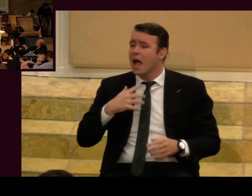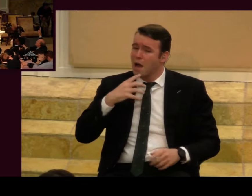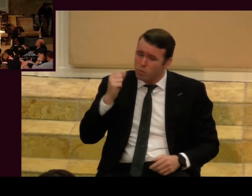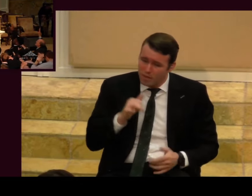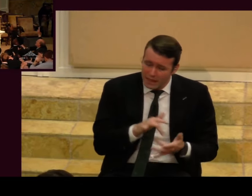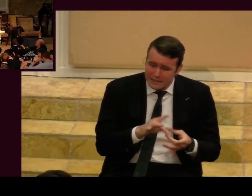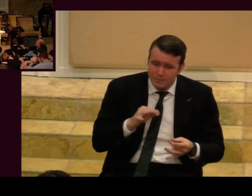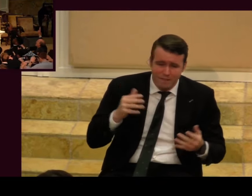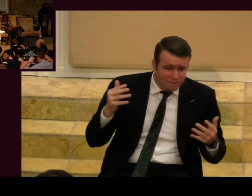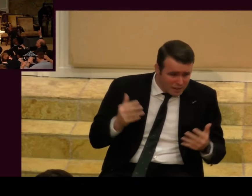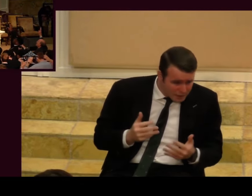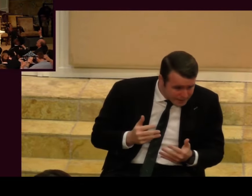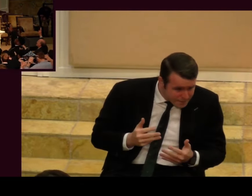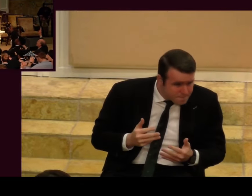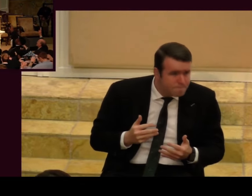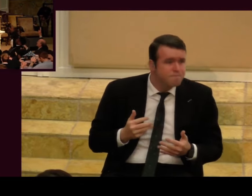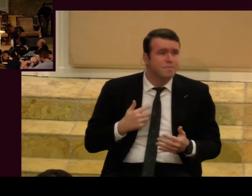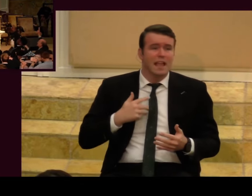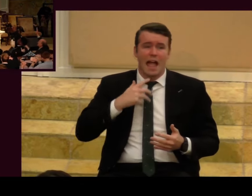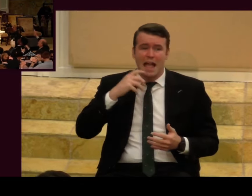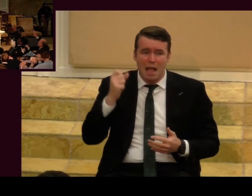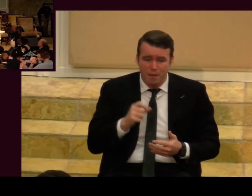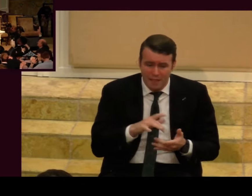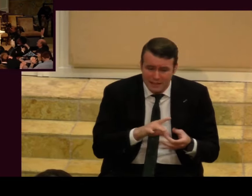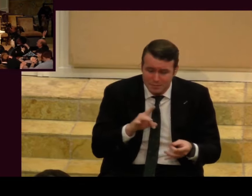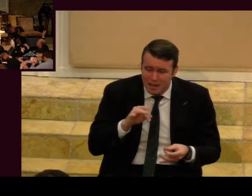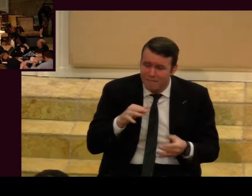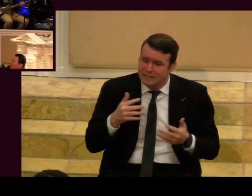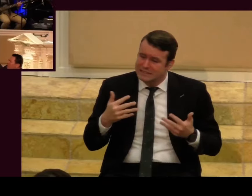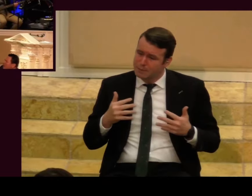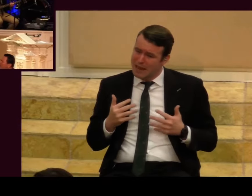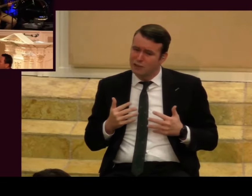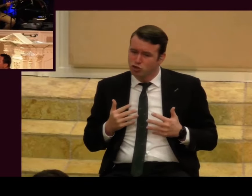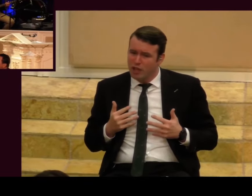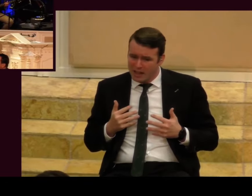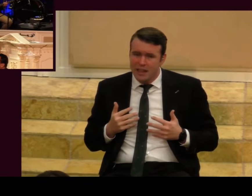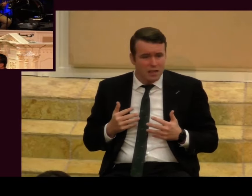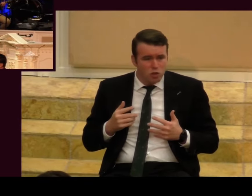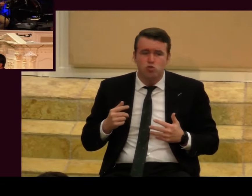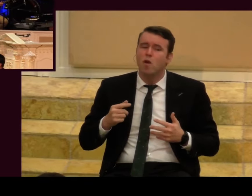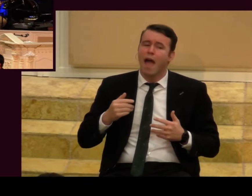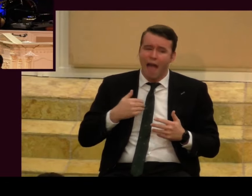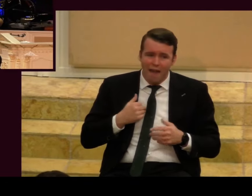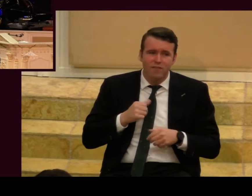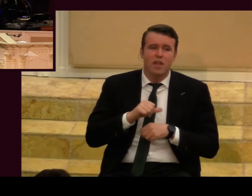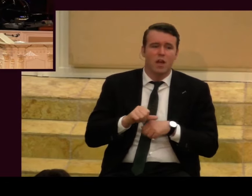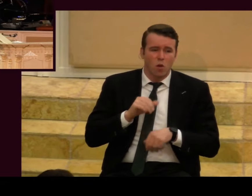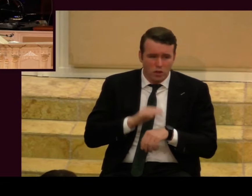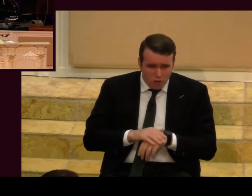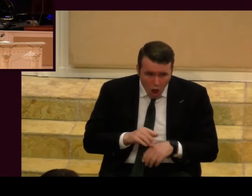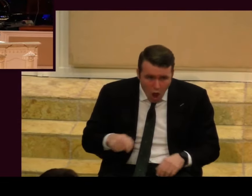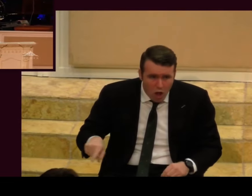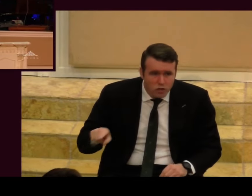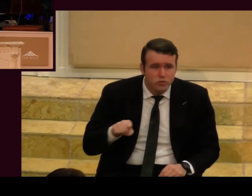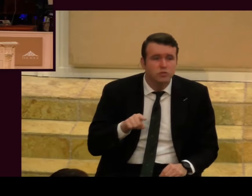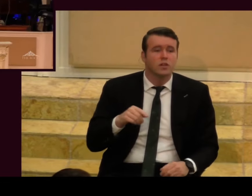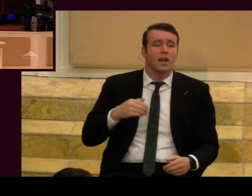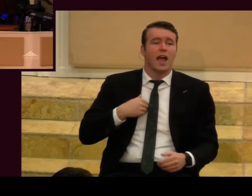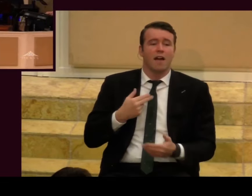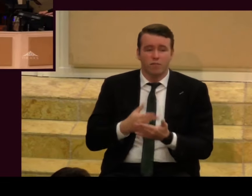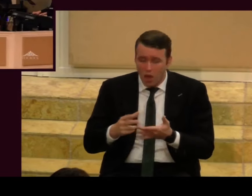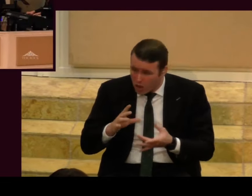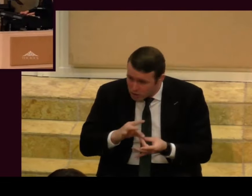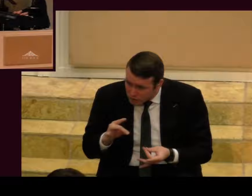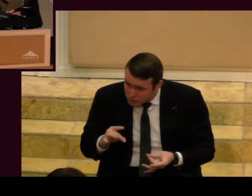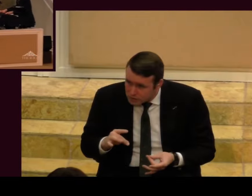Come on, I rebuke the spirit of fear. I rebuke the spirit of intimidation. You've got the anointing on you. You've